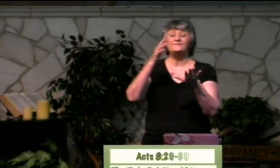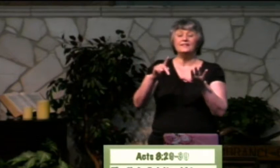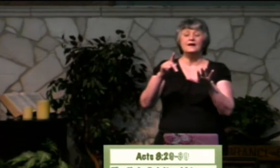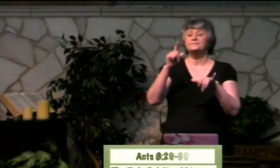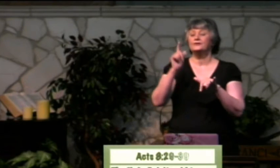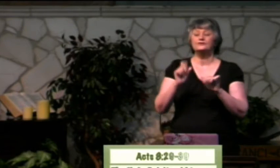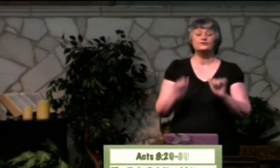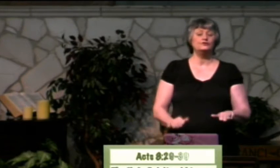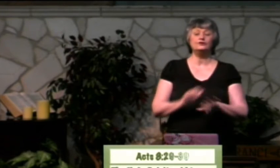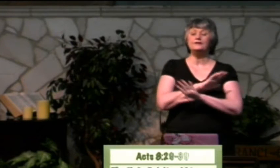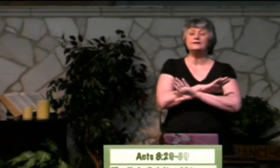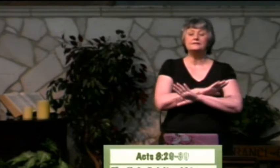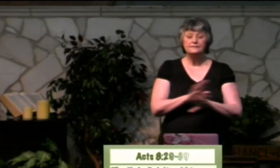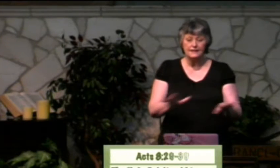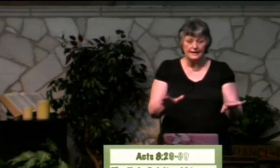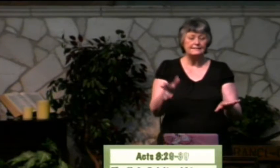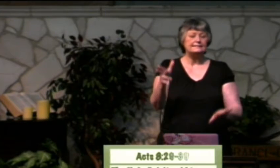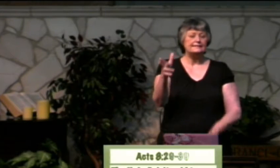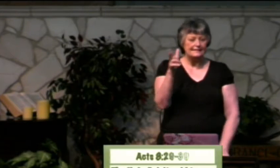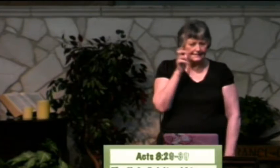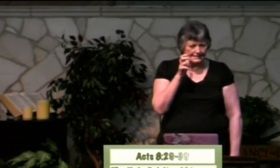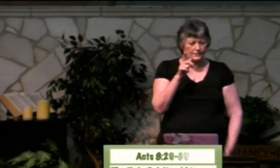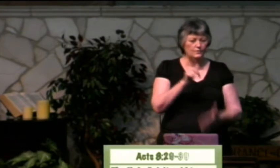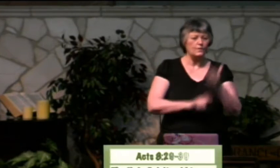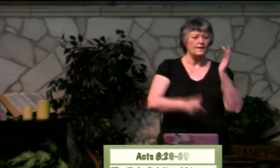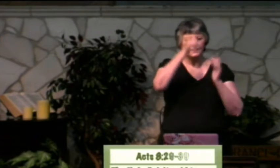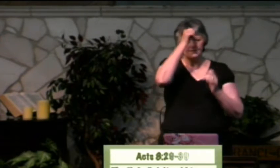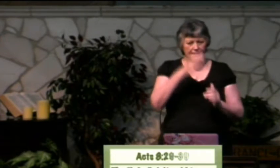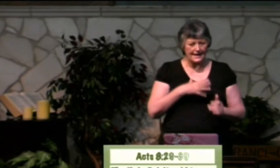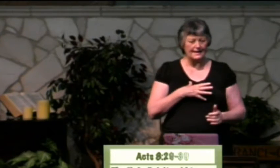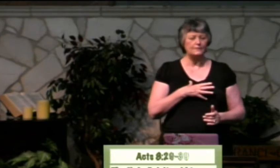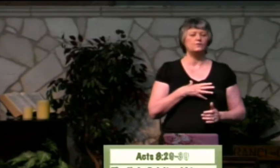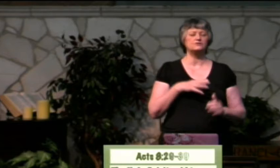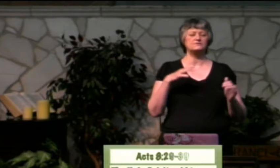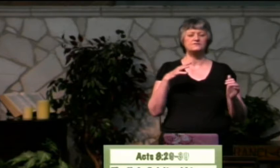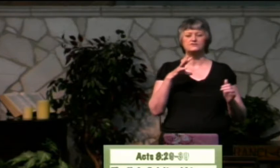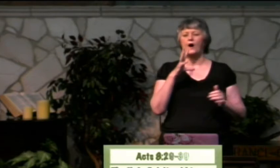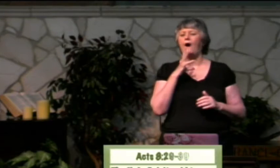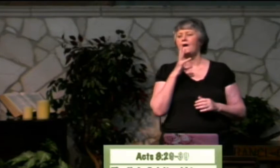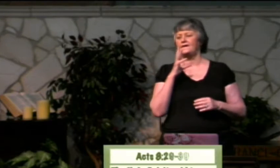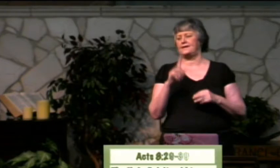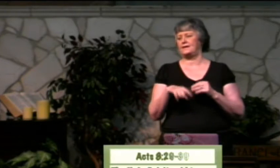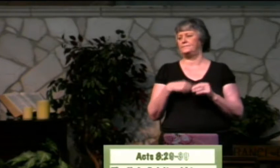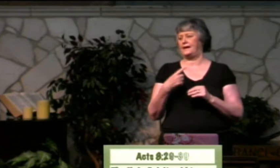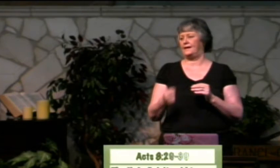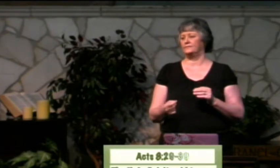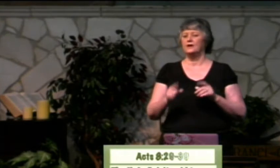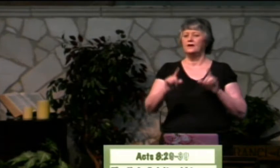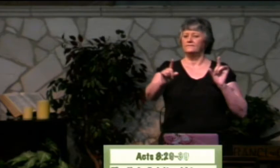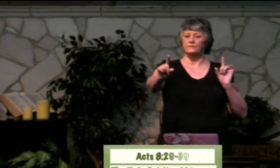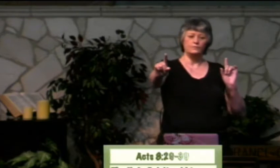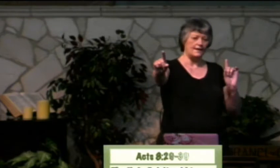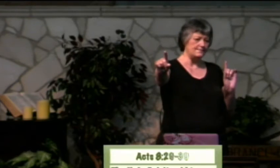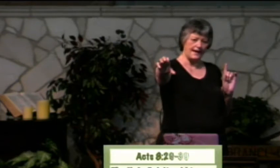Philip could not hear what the man was talking about from way back